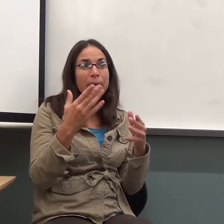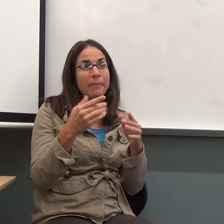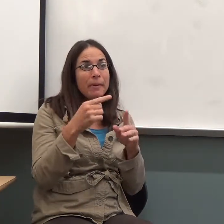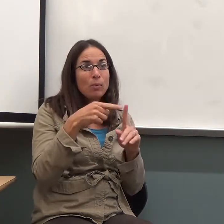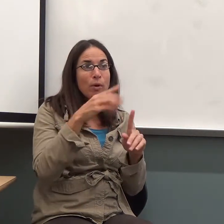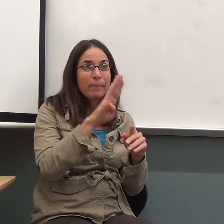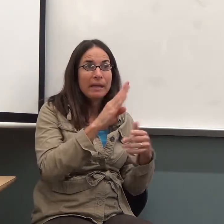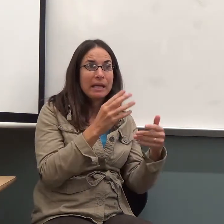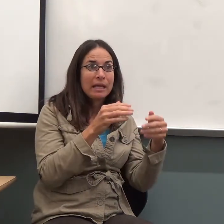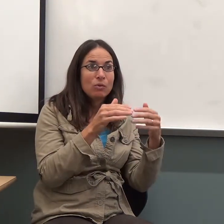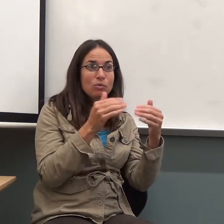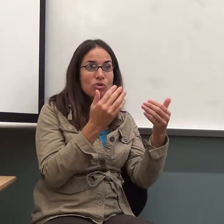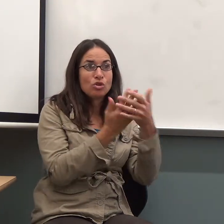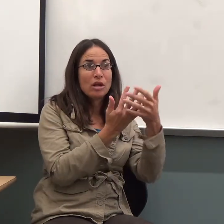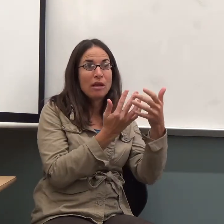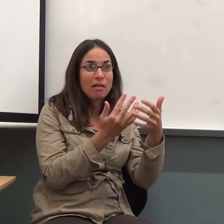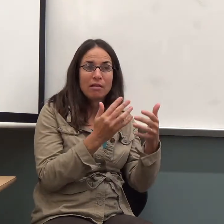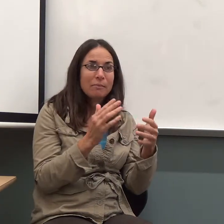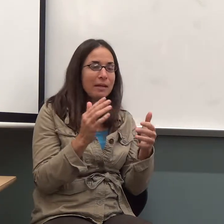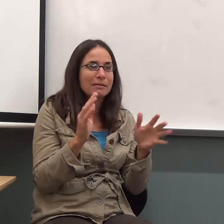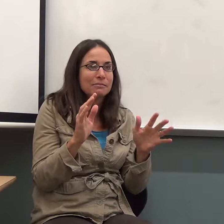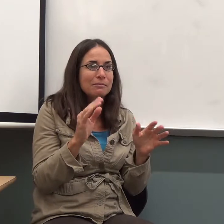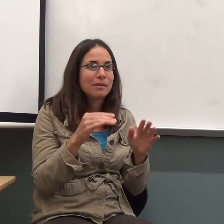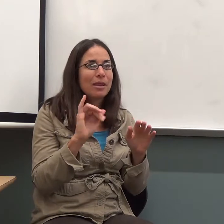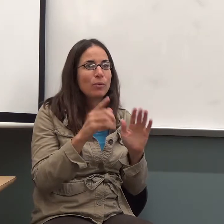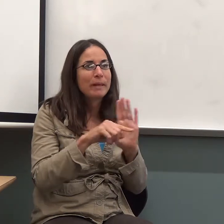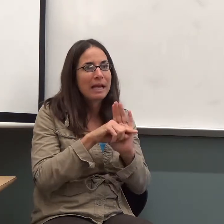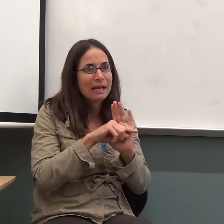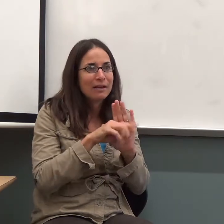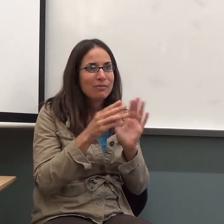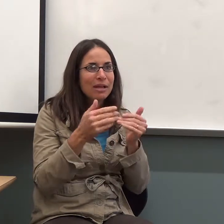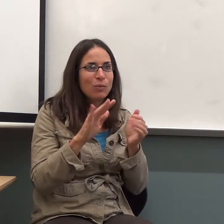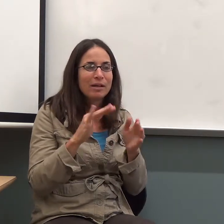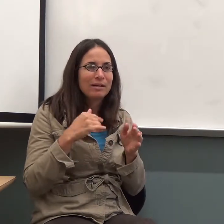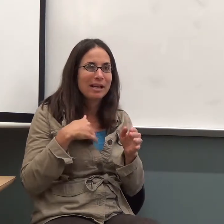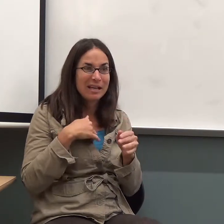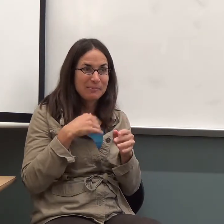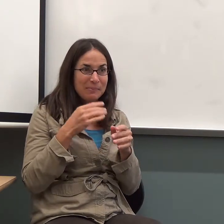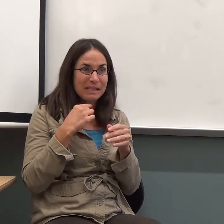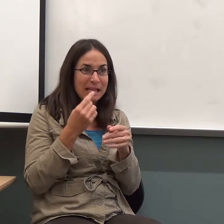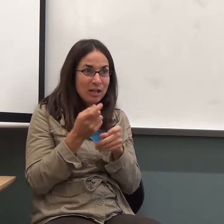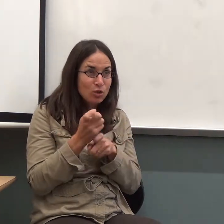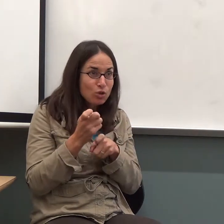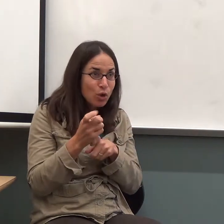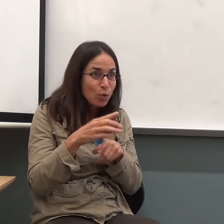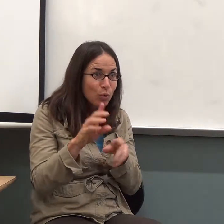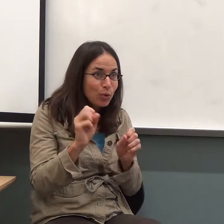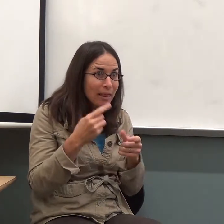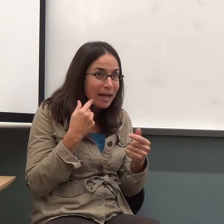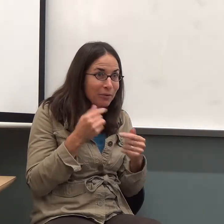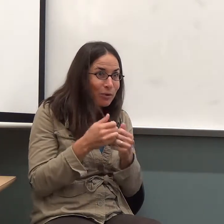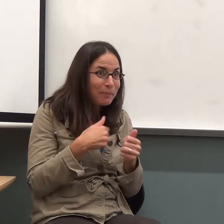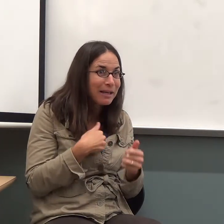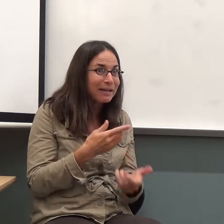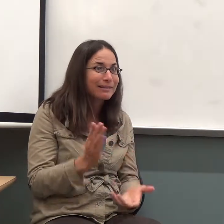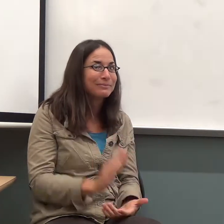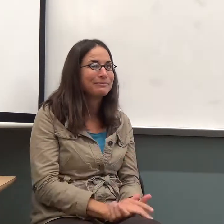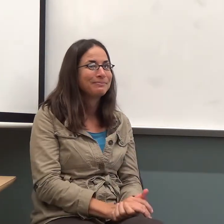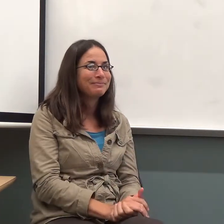probably wouldn't take you there. So that was supposed to be silly, guys. It's okay. You're allowed to laugh.